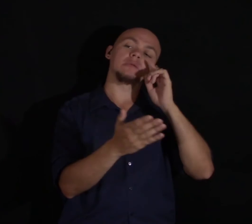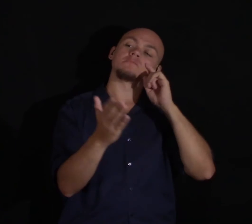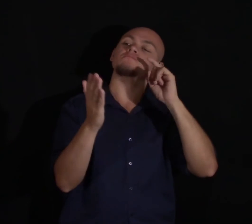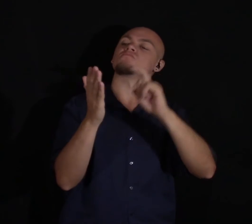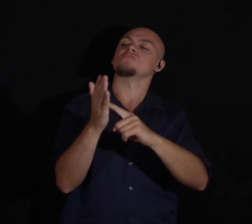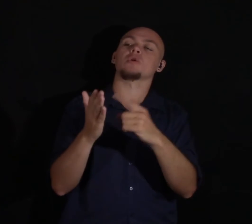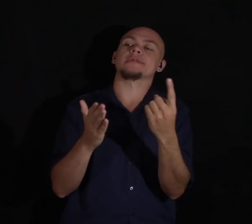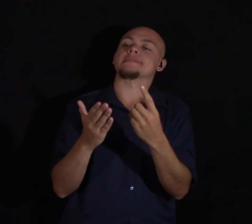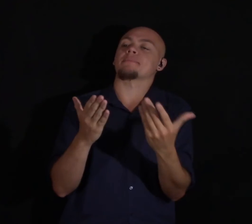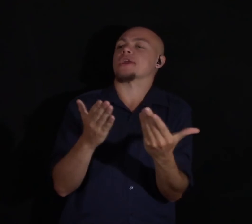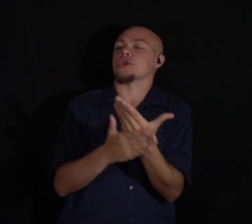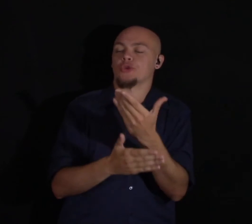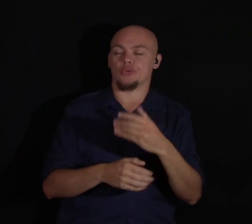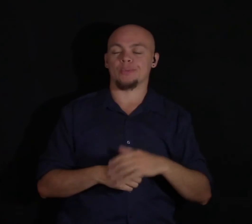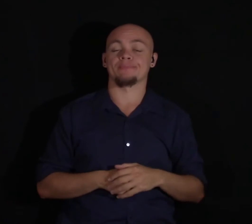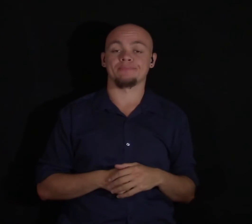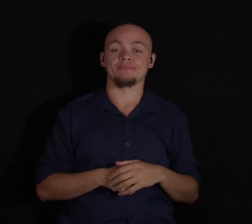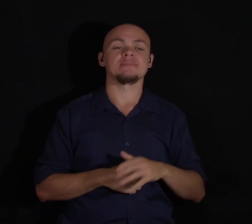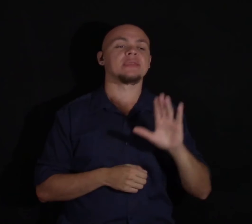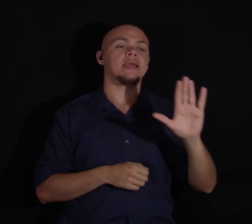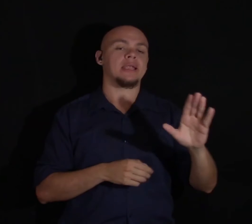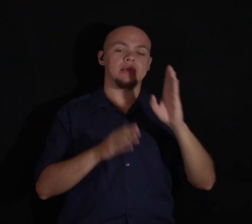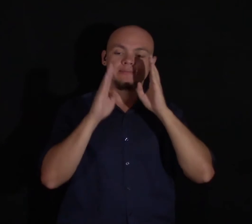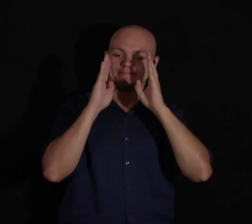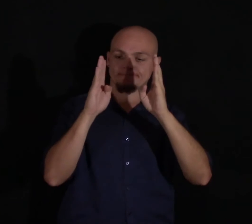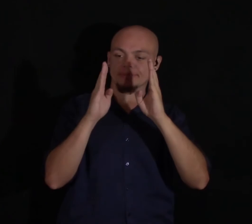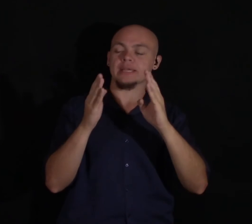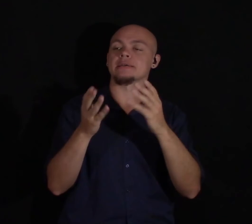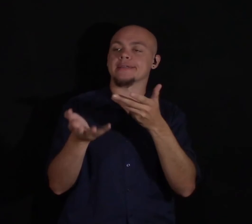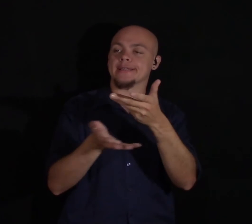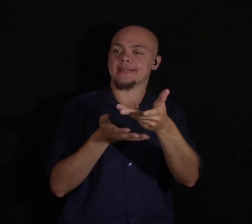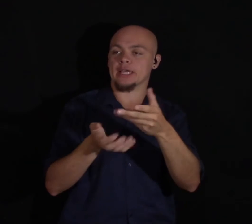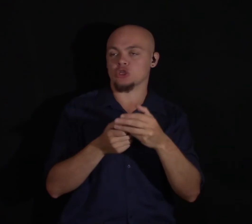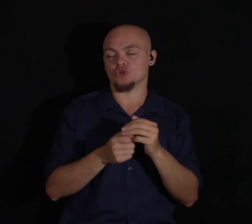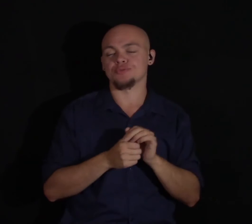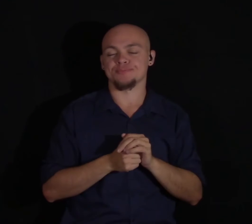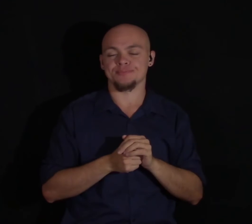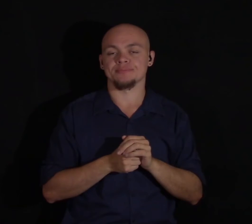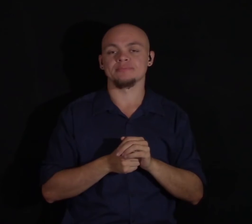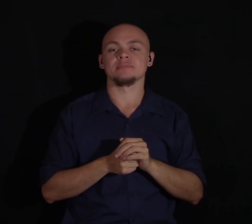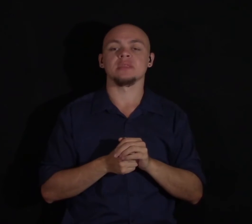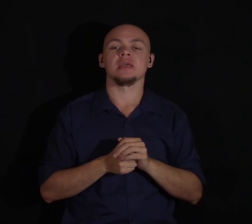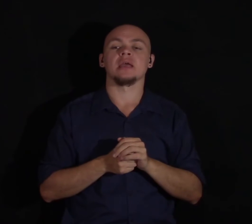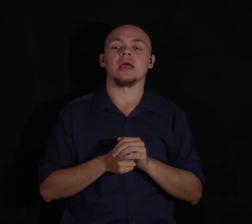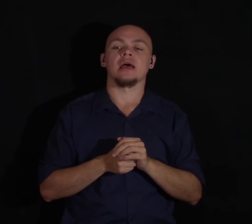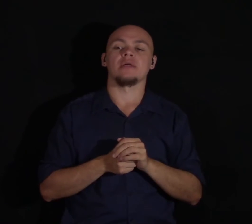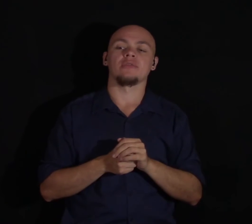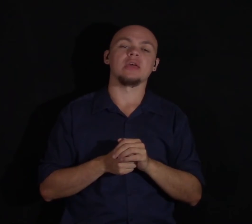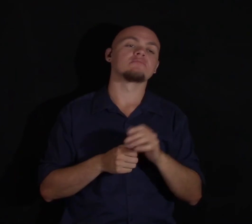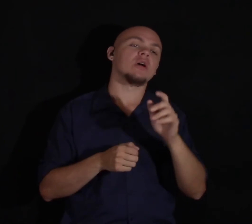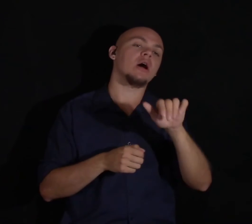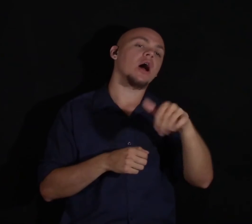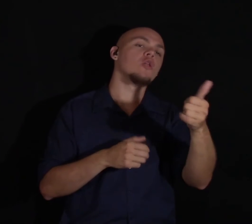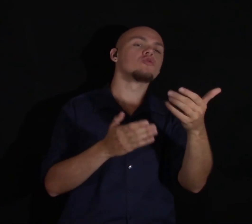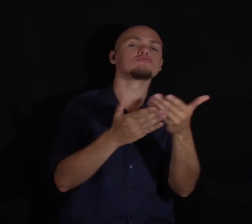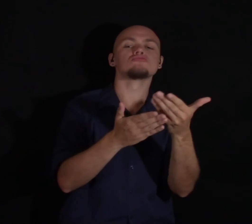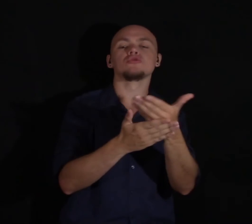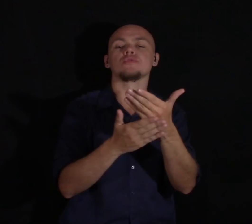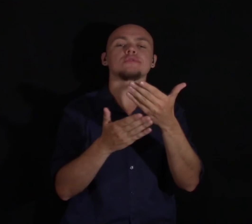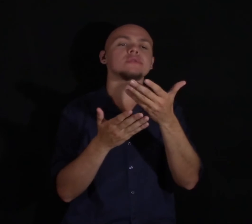which again engages his attention, and which also he forsakes for other novelties. We had